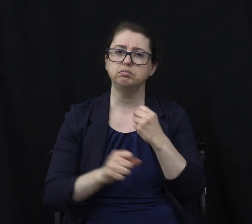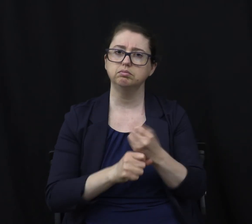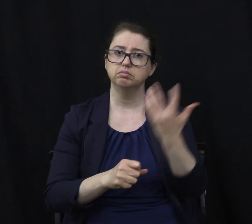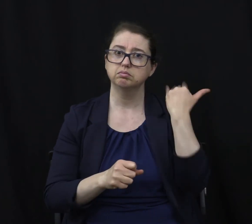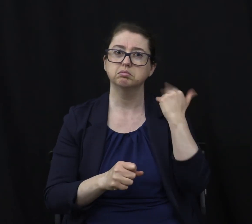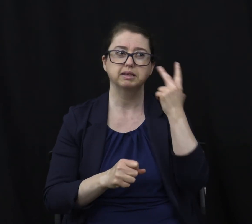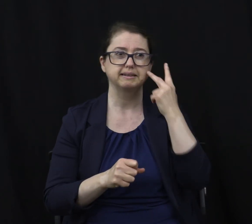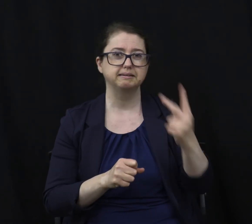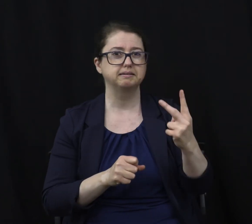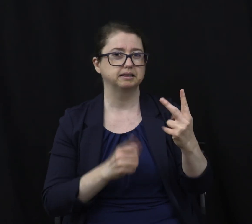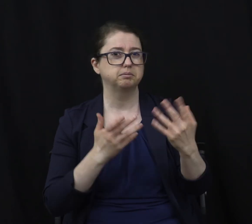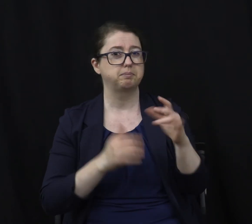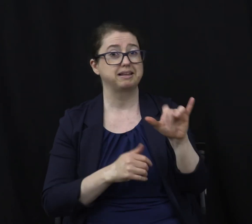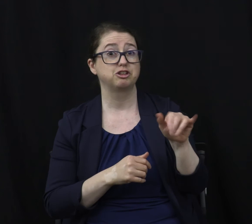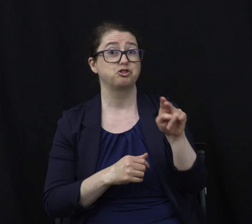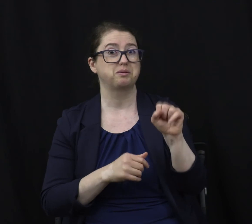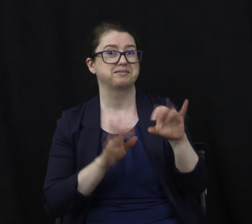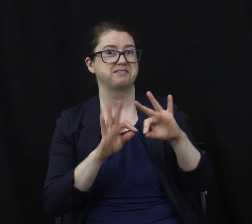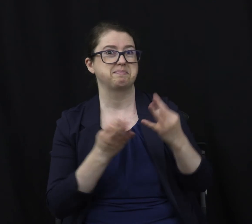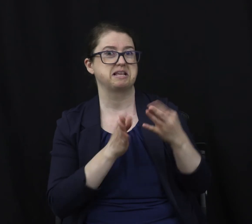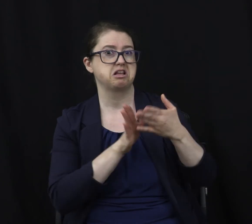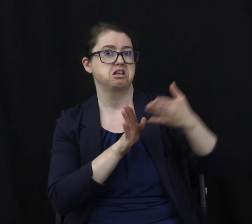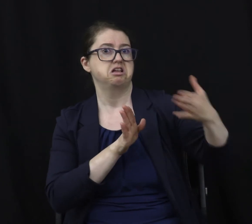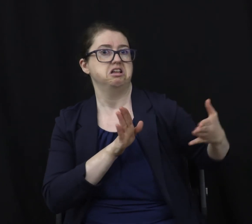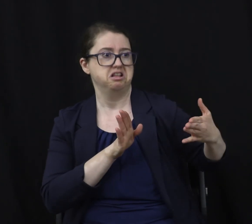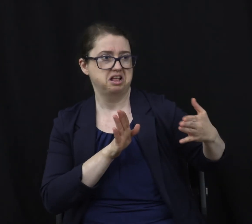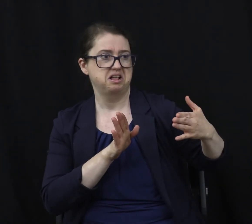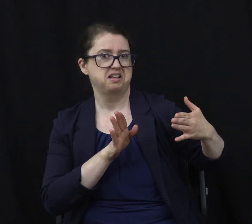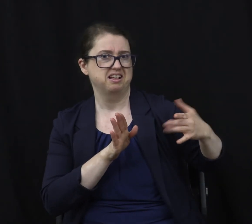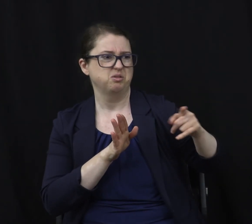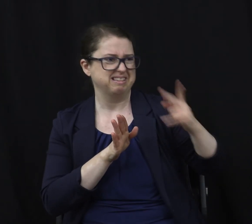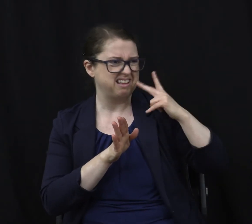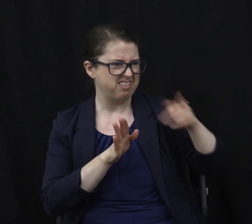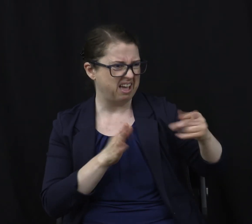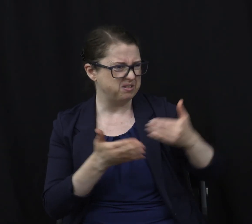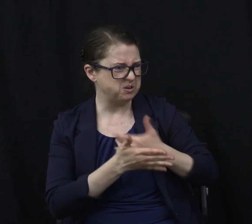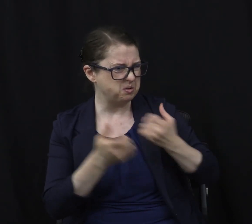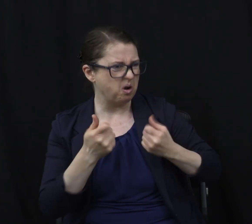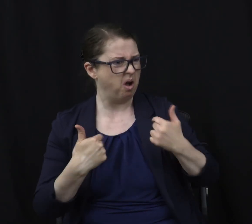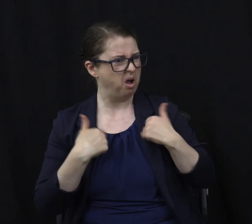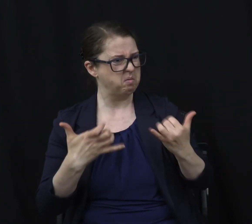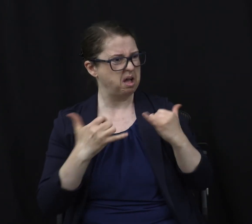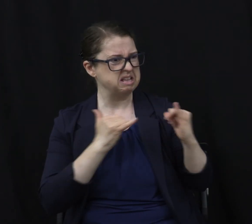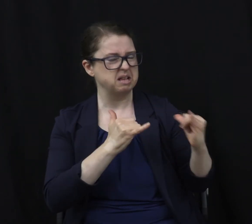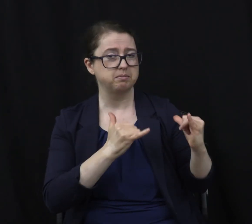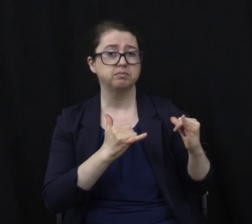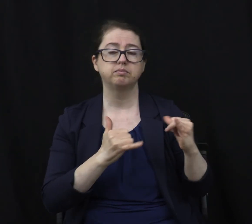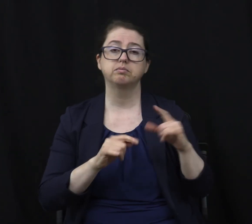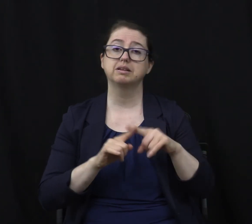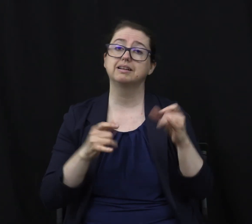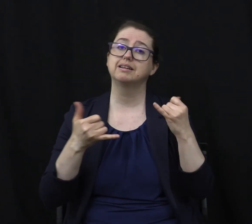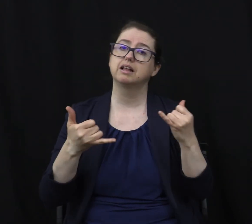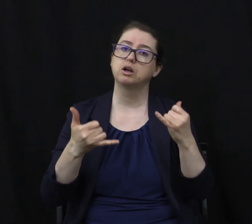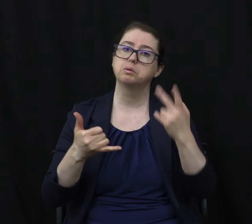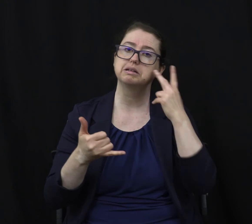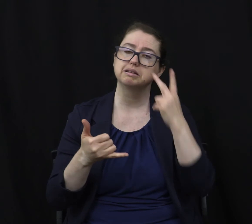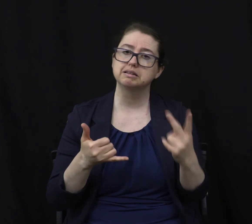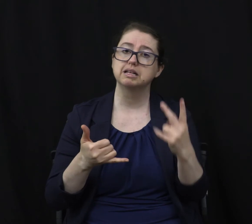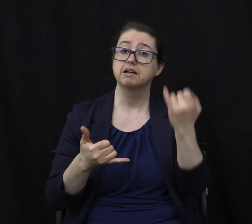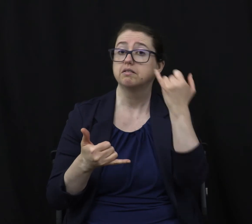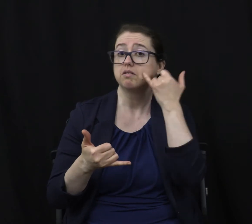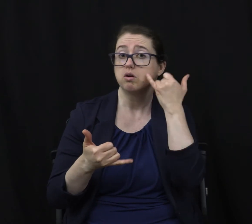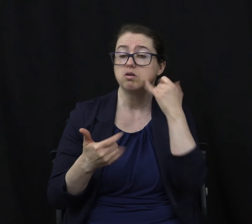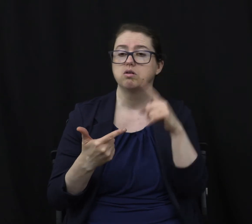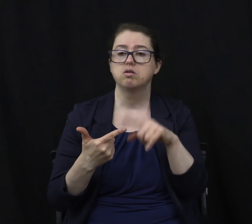Well, today we carry the Joneses around, in our pocket on our cell phones. Did you know that the Joneses,